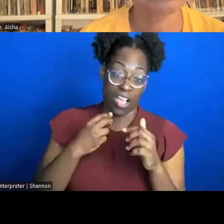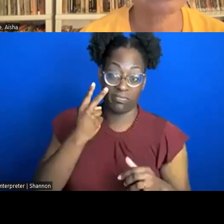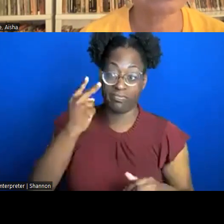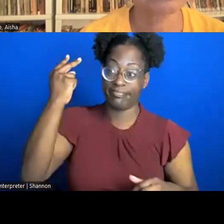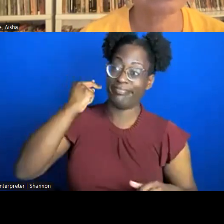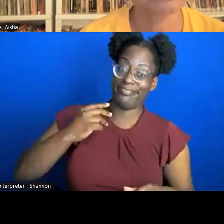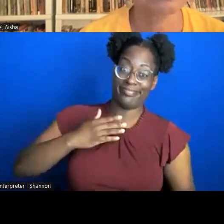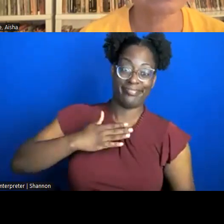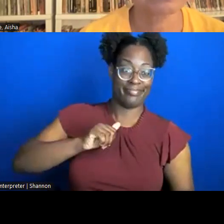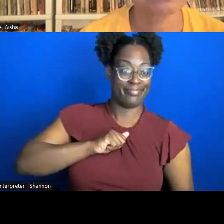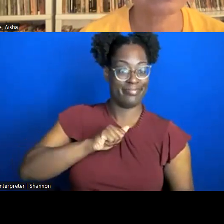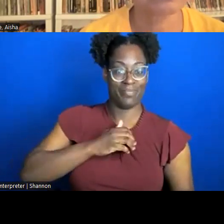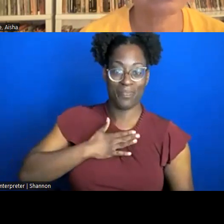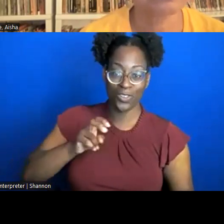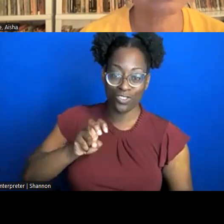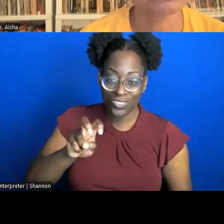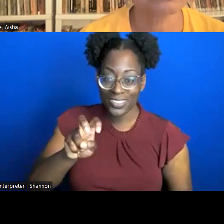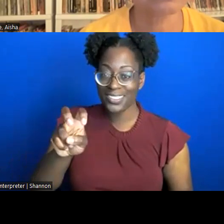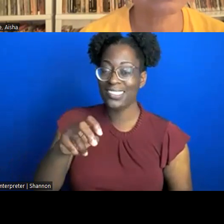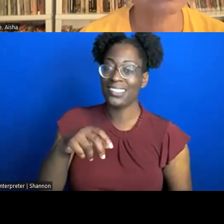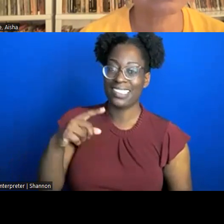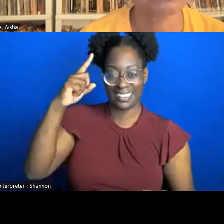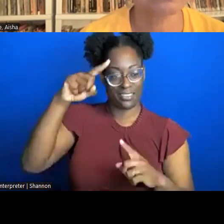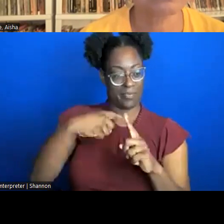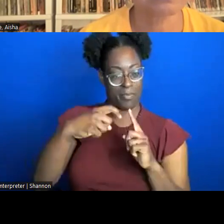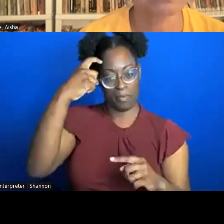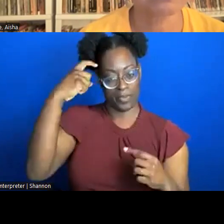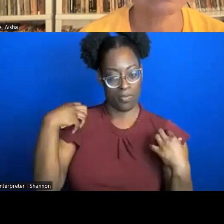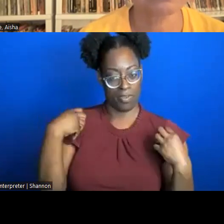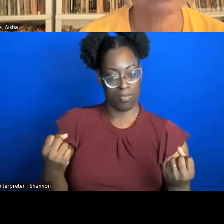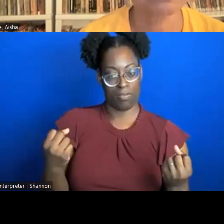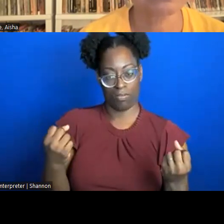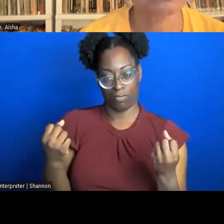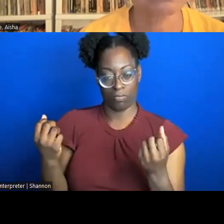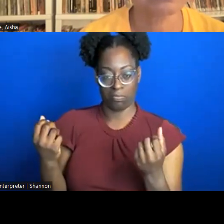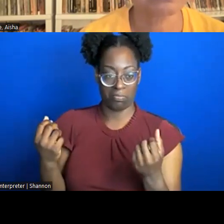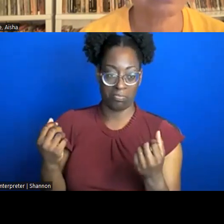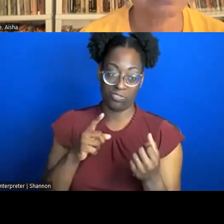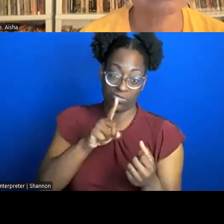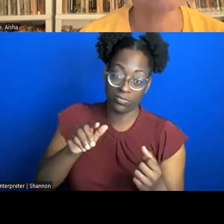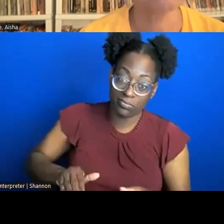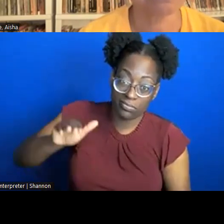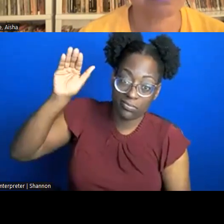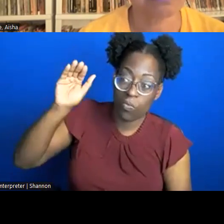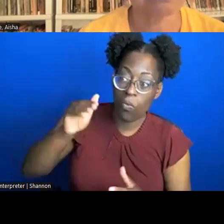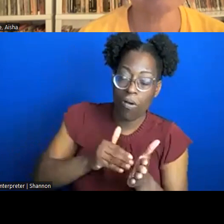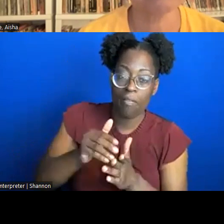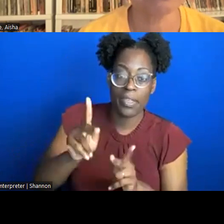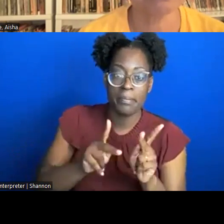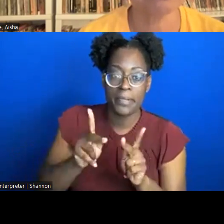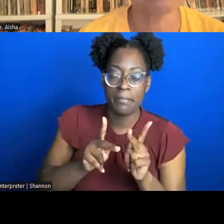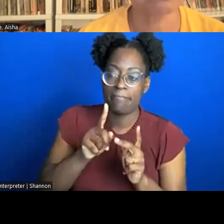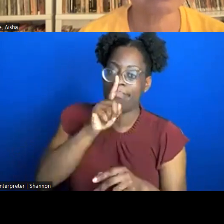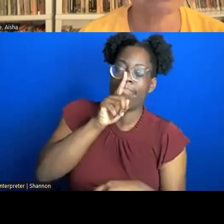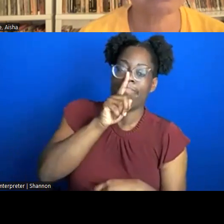wellness, where no one ever really prioritized it for me growing up. It wasn't something that we talked about. Actually, it was something that was kind of hushed in certain environments. And so I never